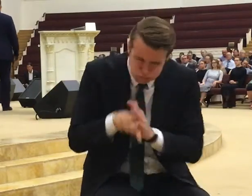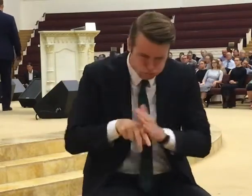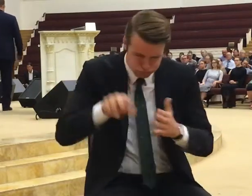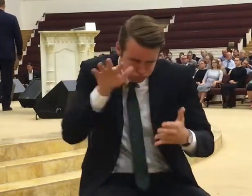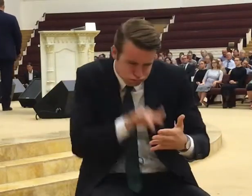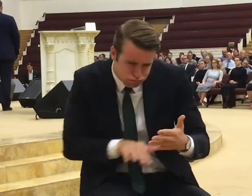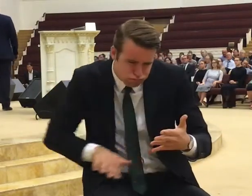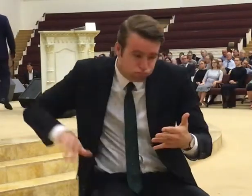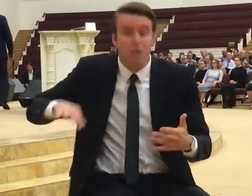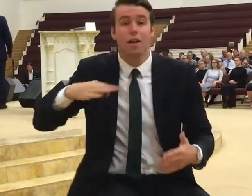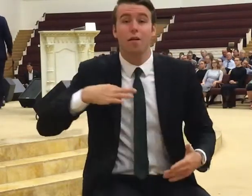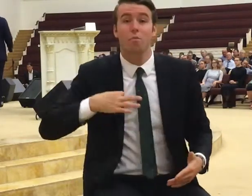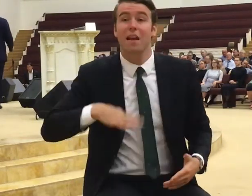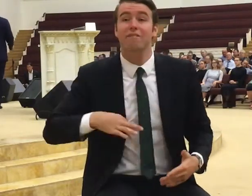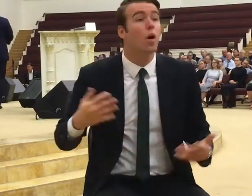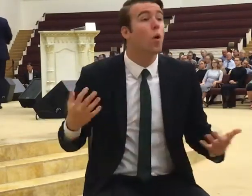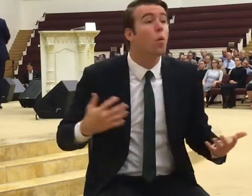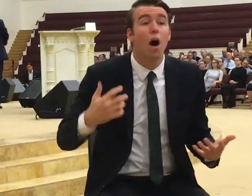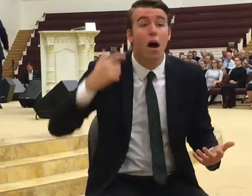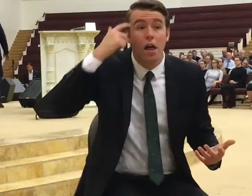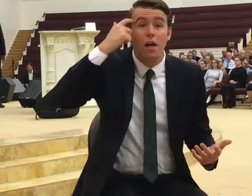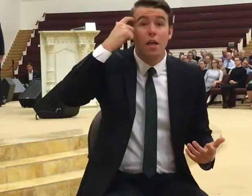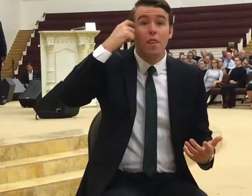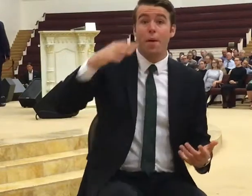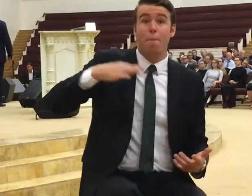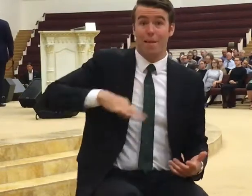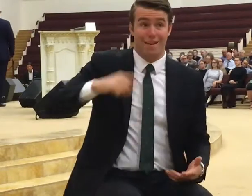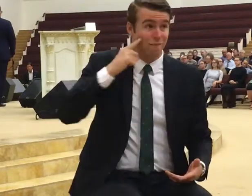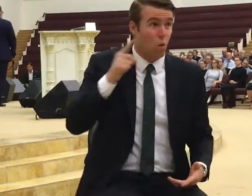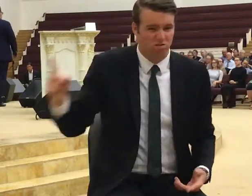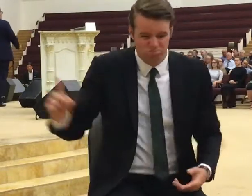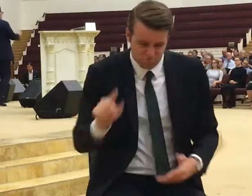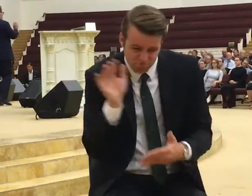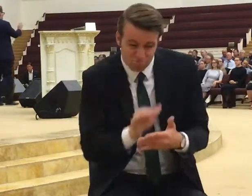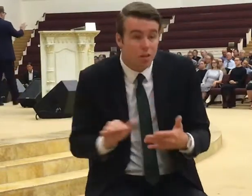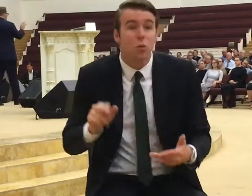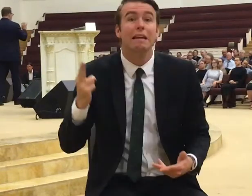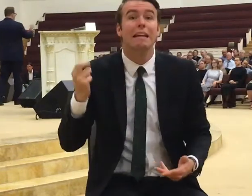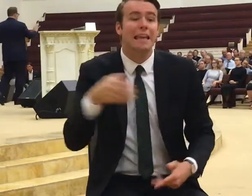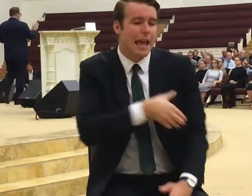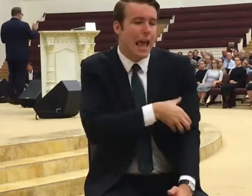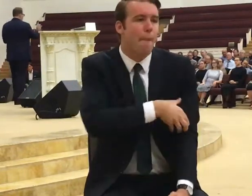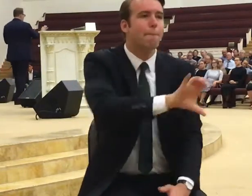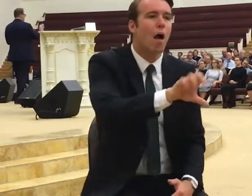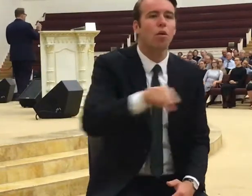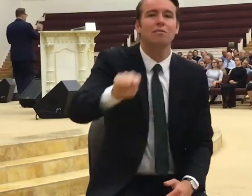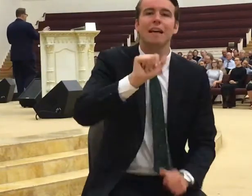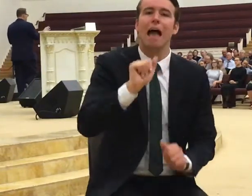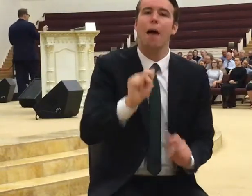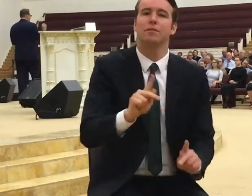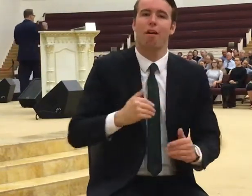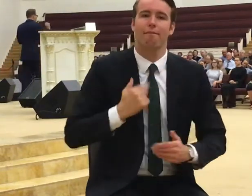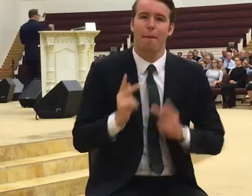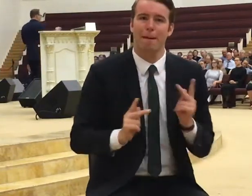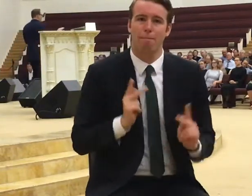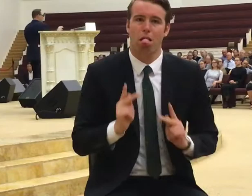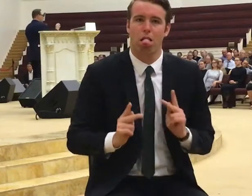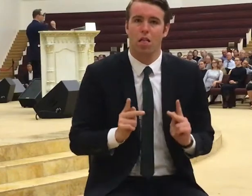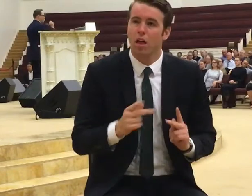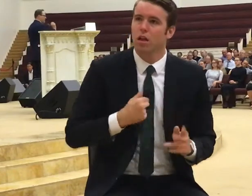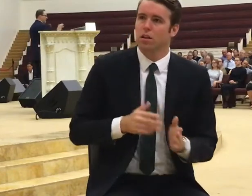study. The benefit of an Adam King is that he empowers apostolic young people